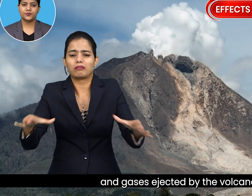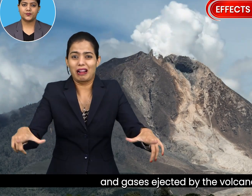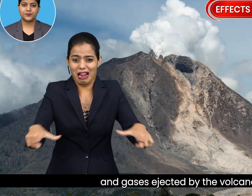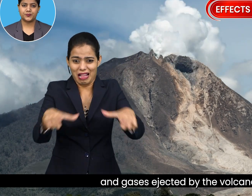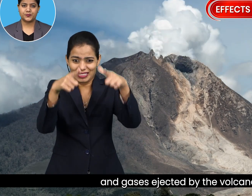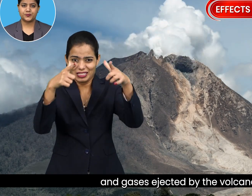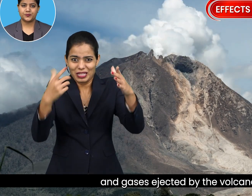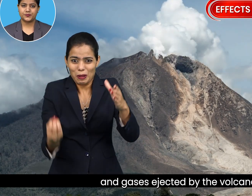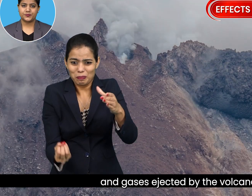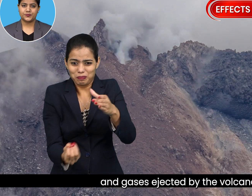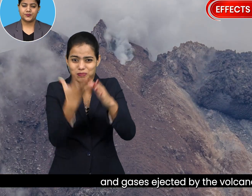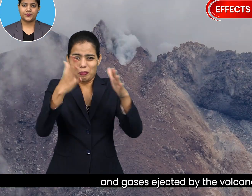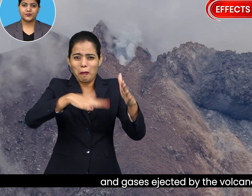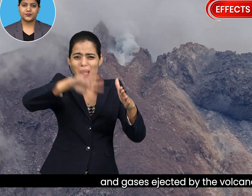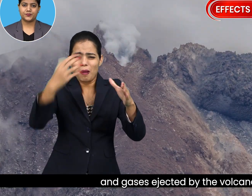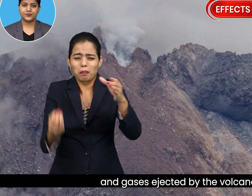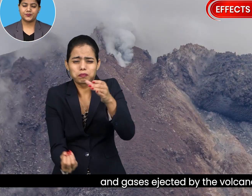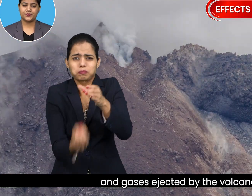volcano.